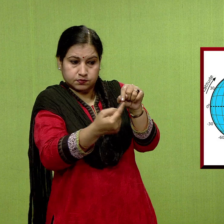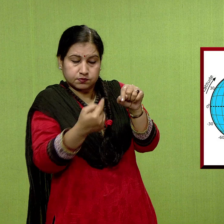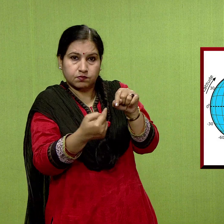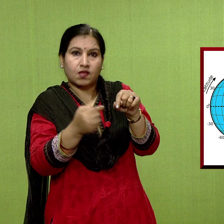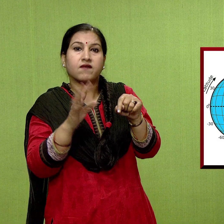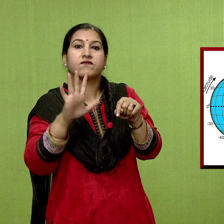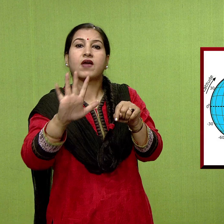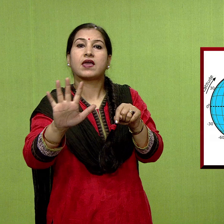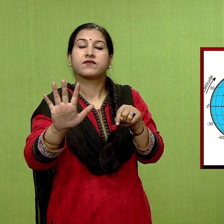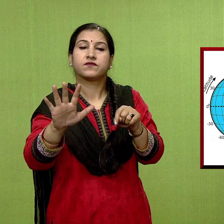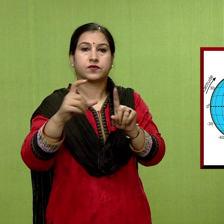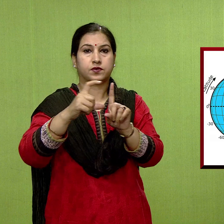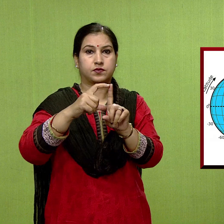longitude.